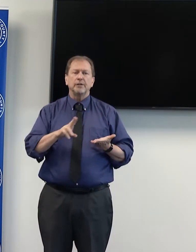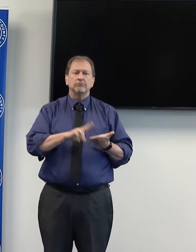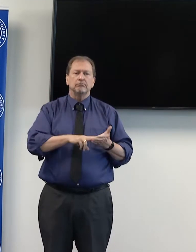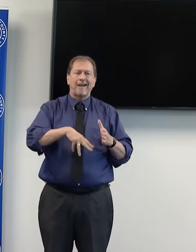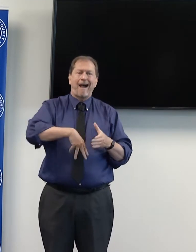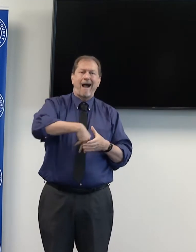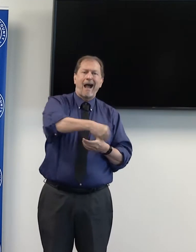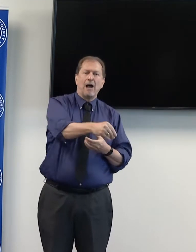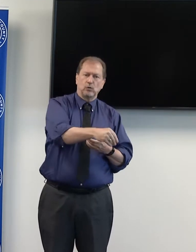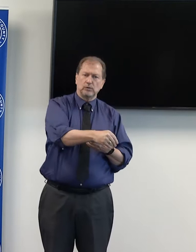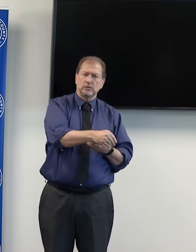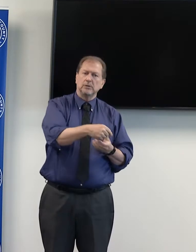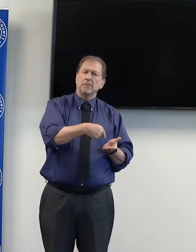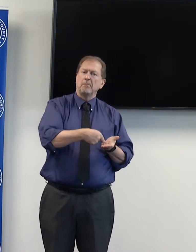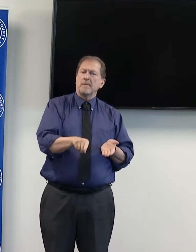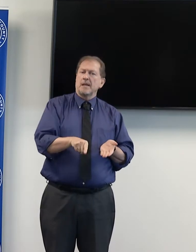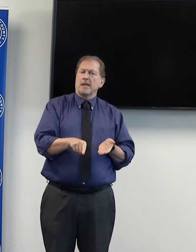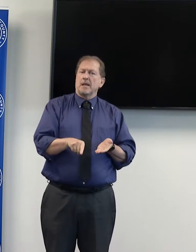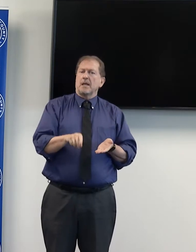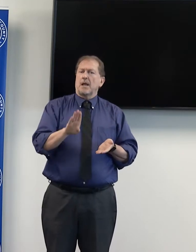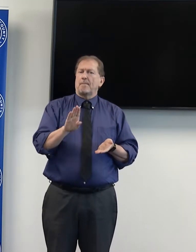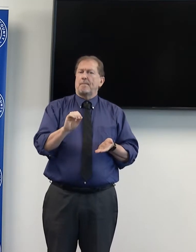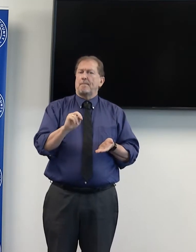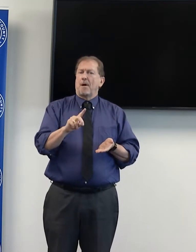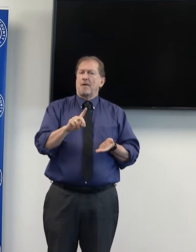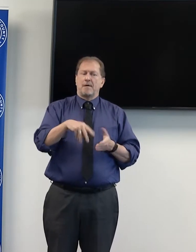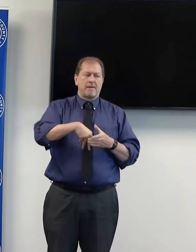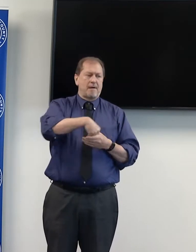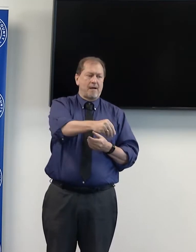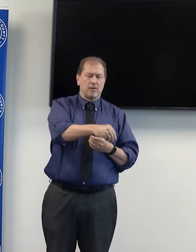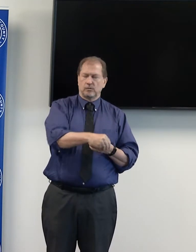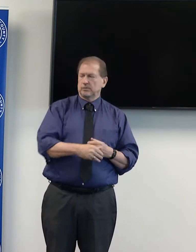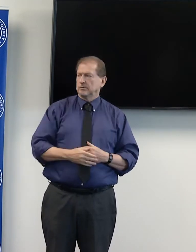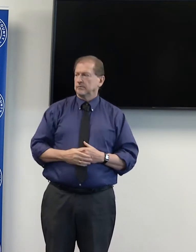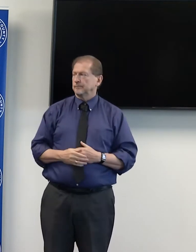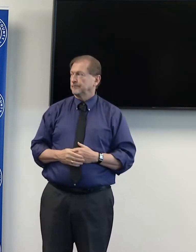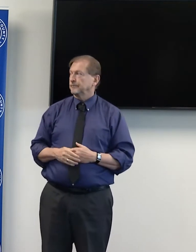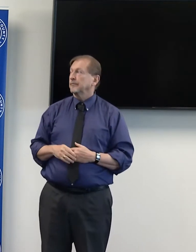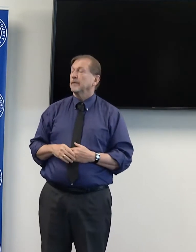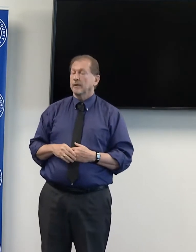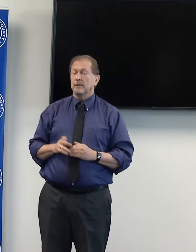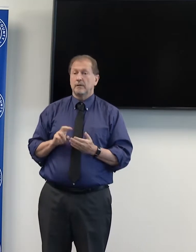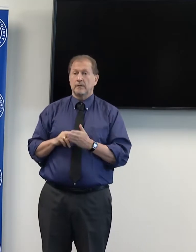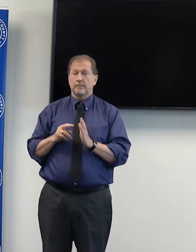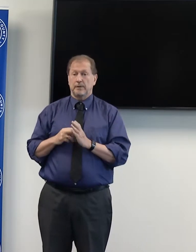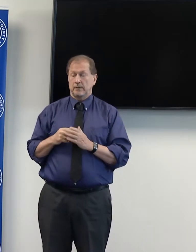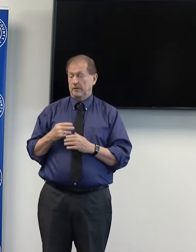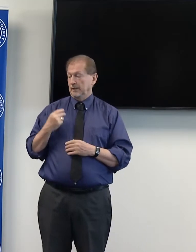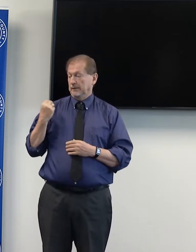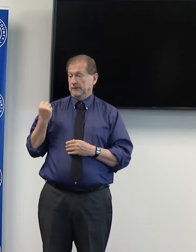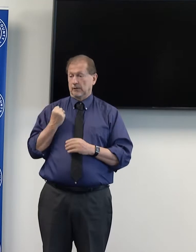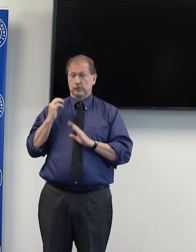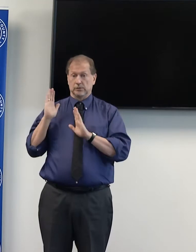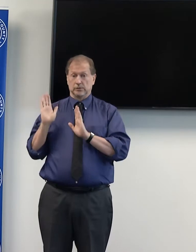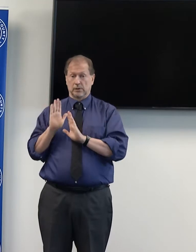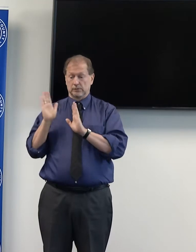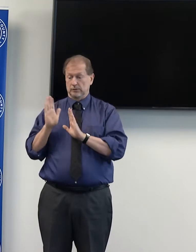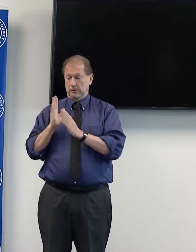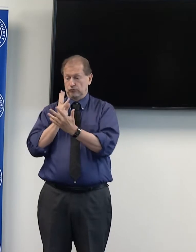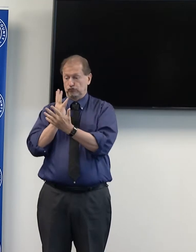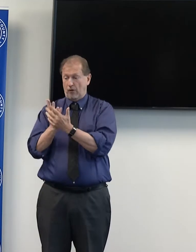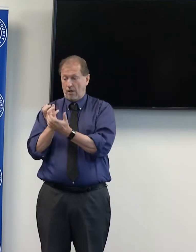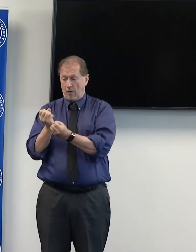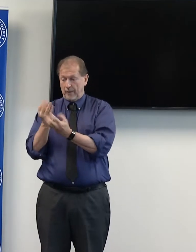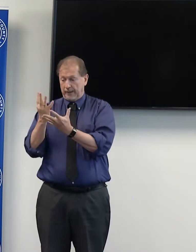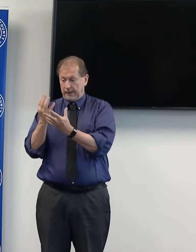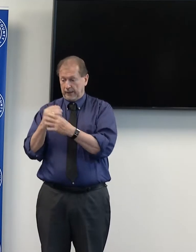question is from Greg Hines, Sheriff. It's what's the number of people held in the jail as a result of the unrest over the last few days, and how many